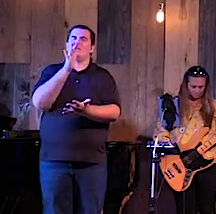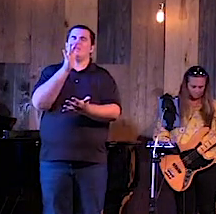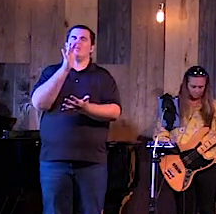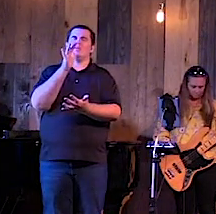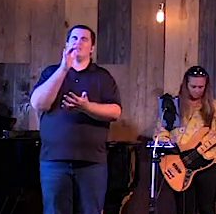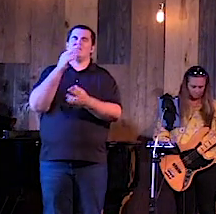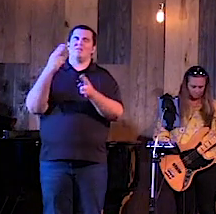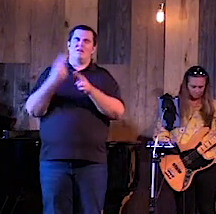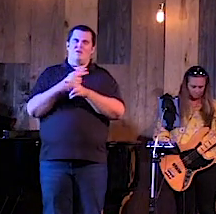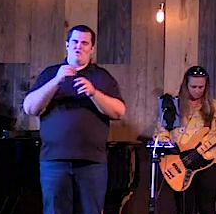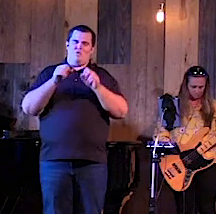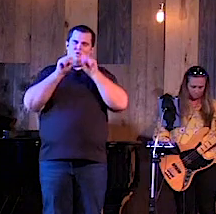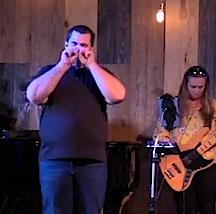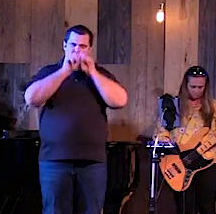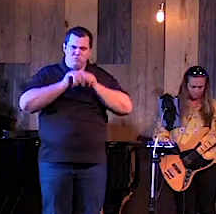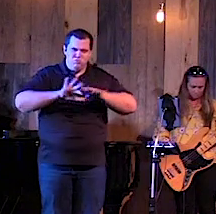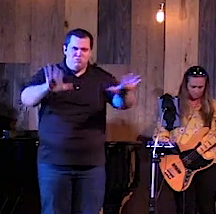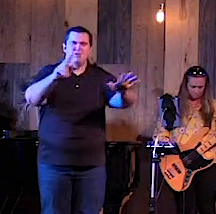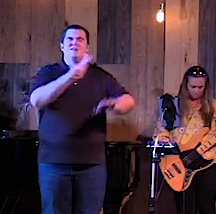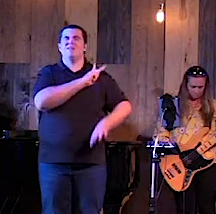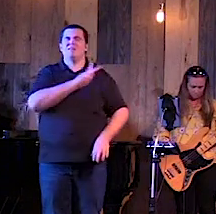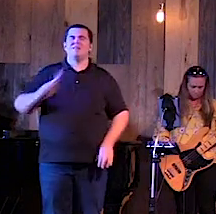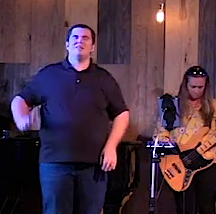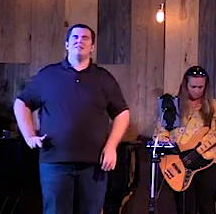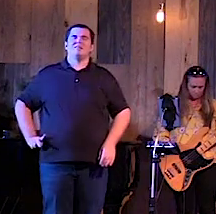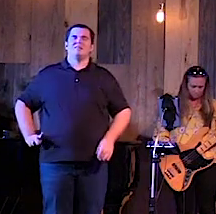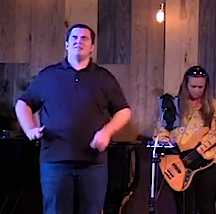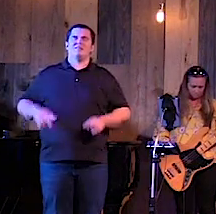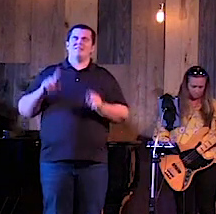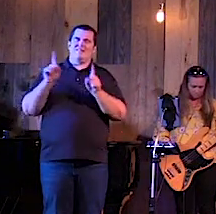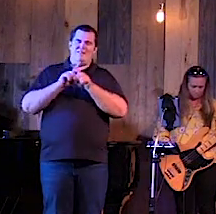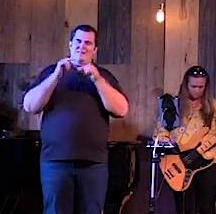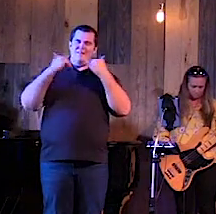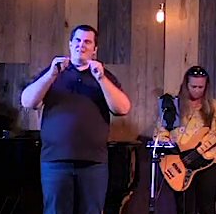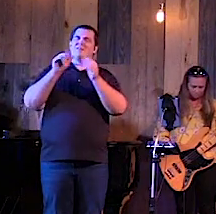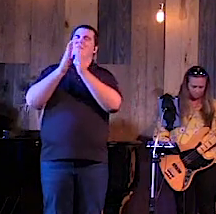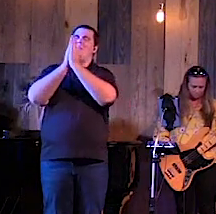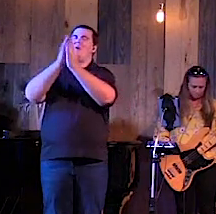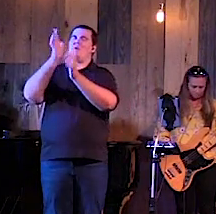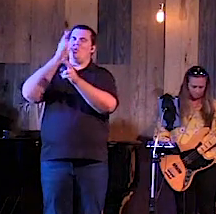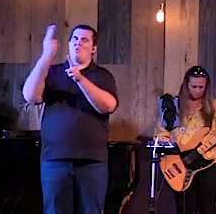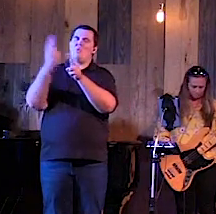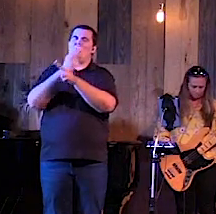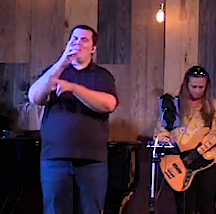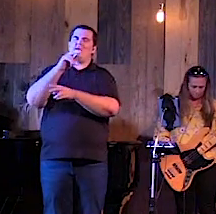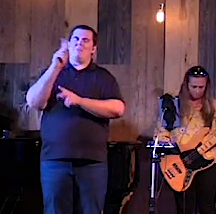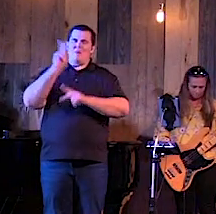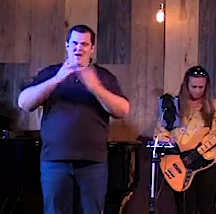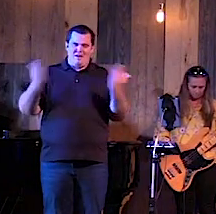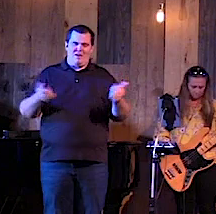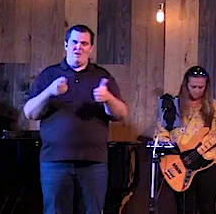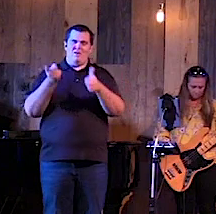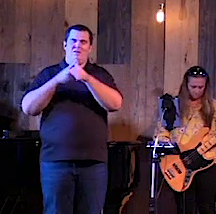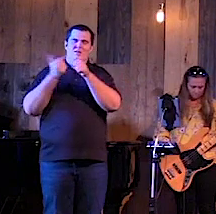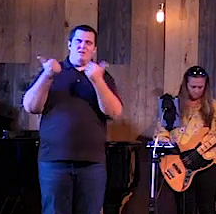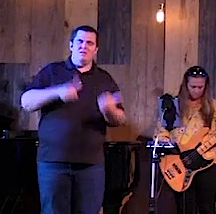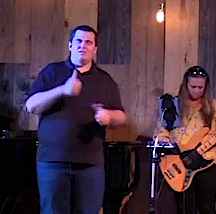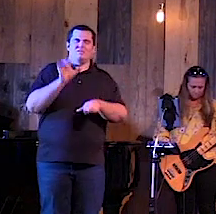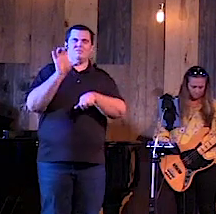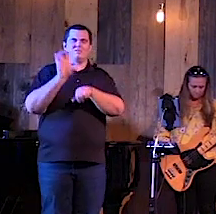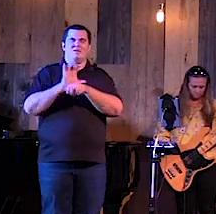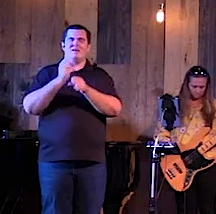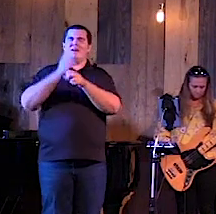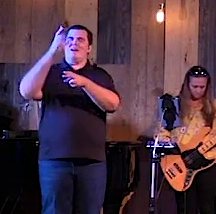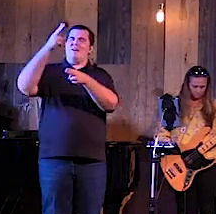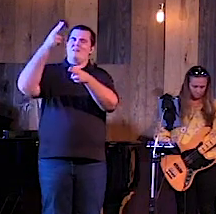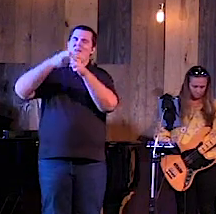the expansion of your kingdom, Father. And as always, we continue to pray that you would use your people here at First Baptist to make